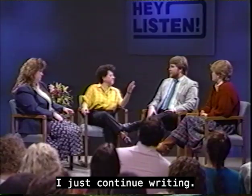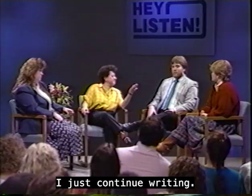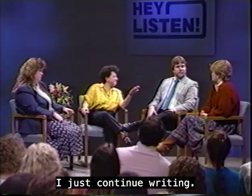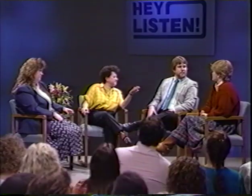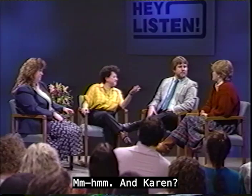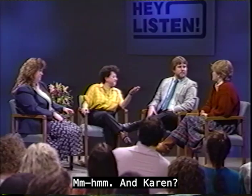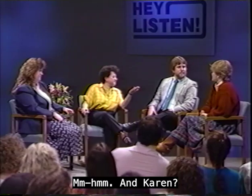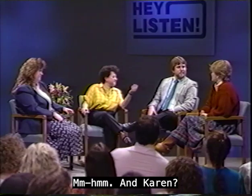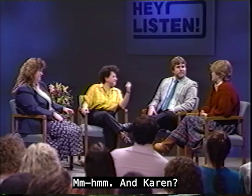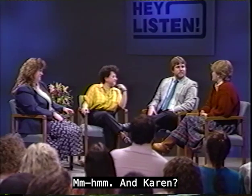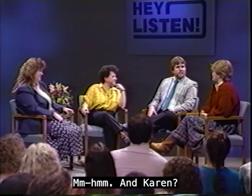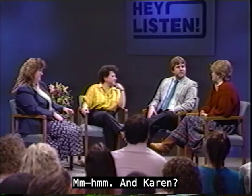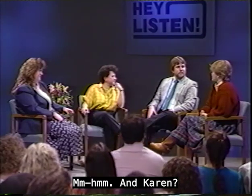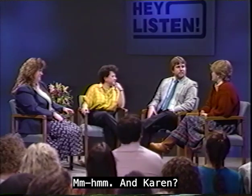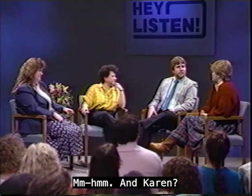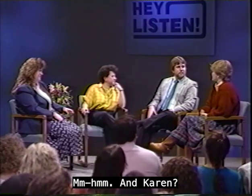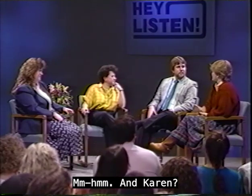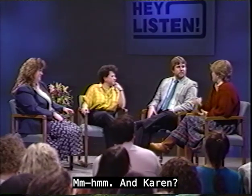writing. And Karen?